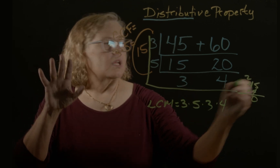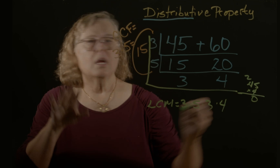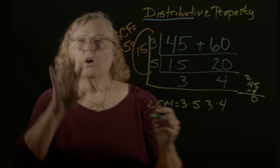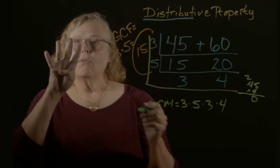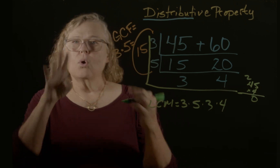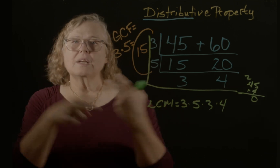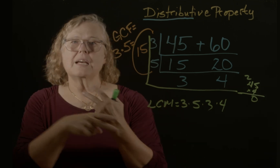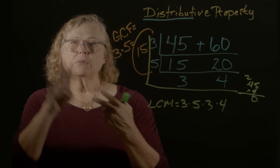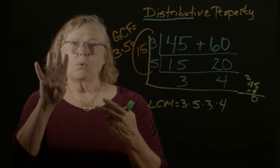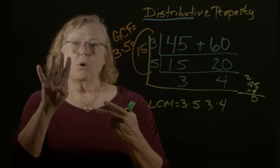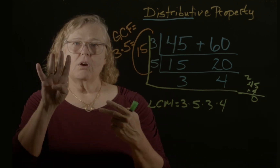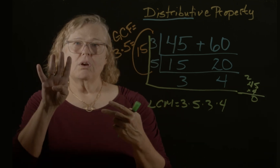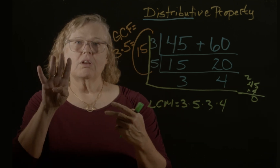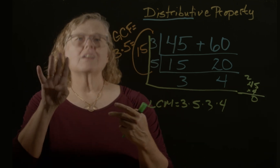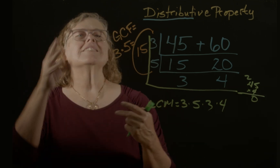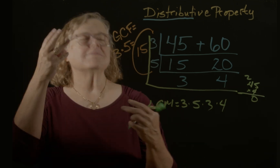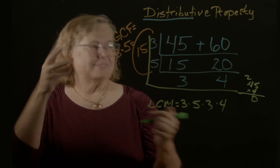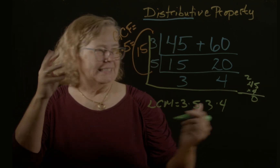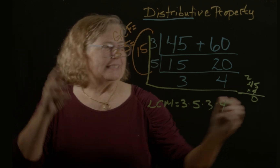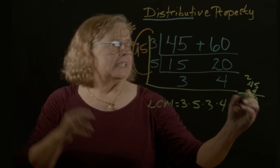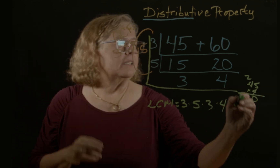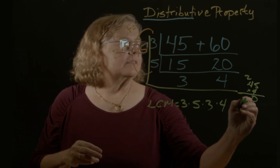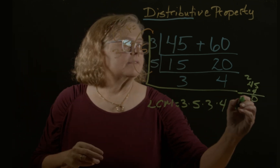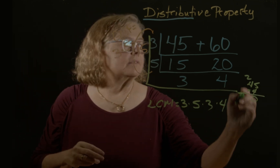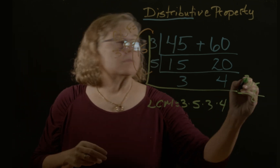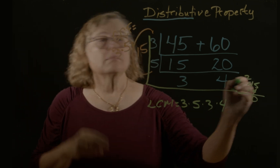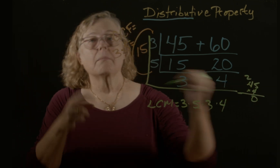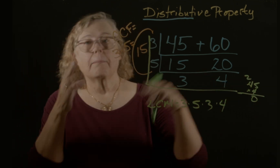times 5 is 20. Carry the 2. 4 times 4 is 16.